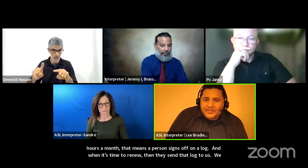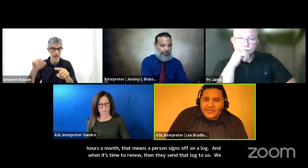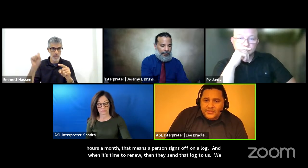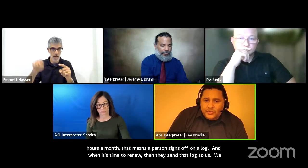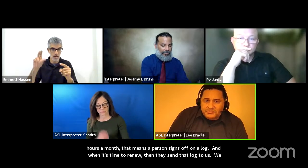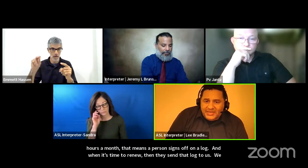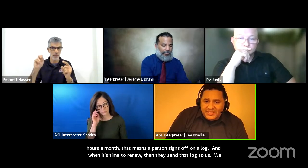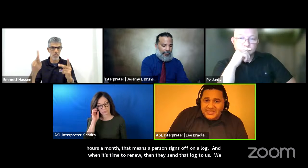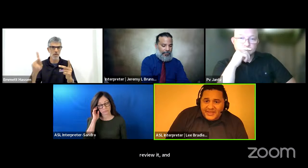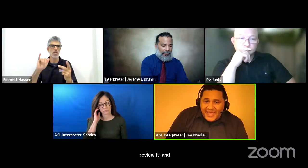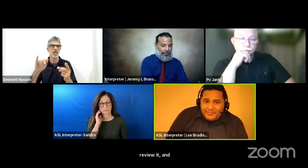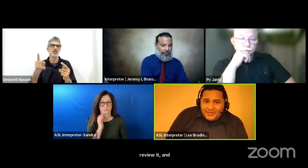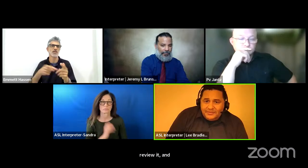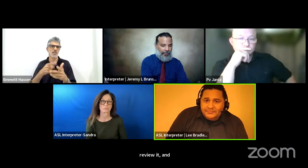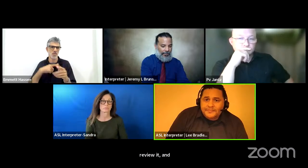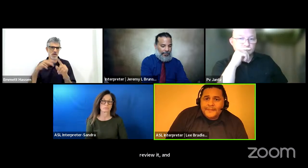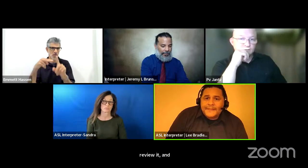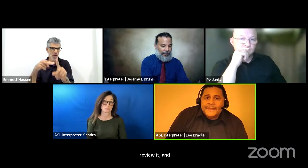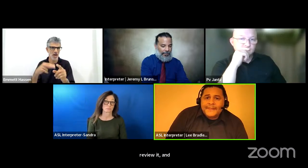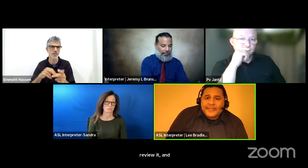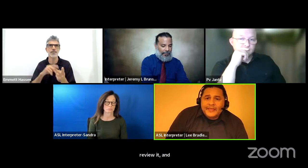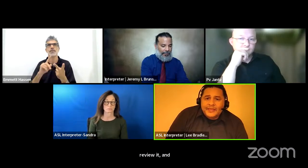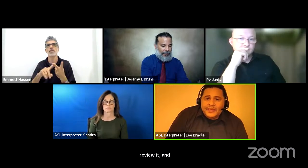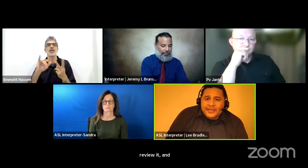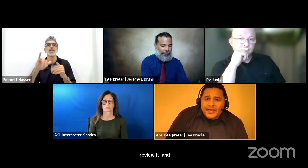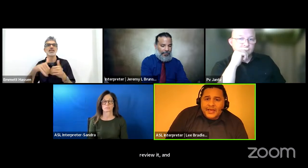that those meetings did happen.